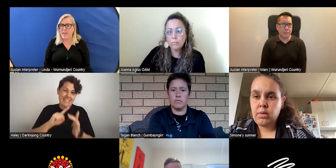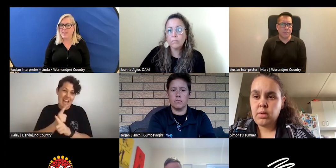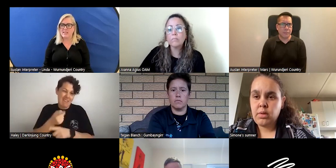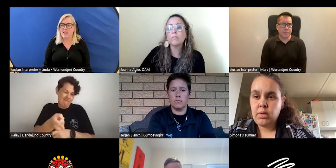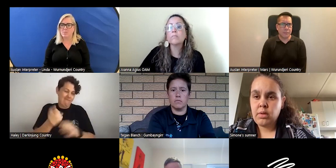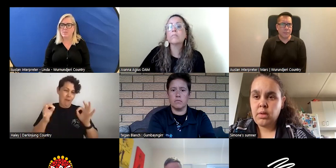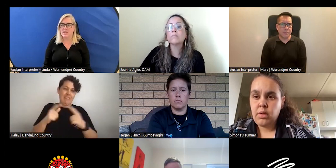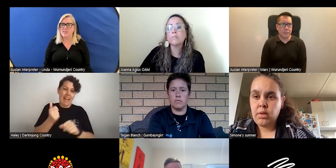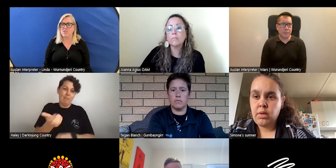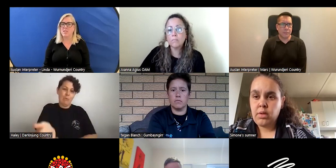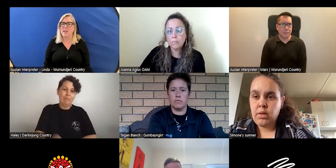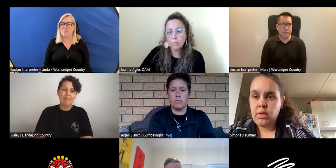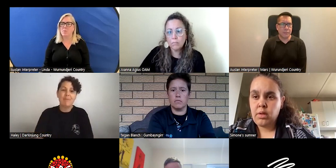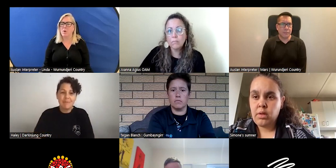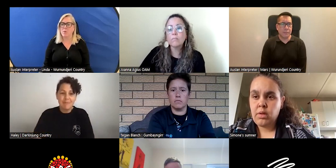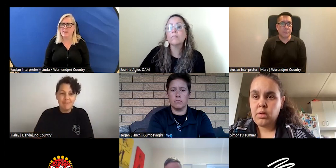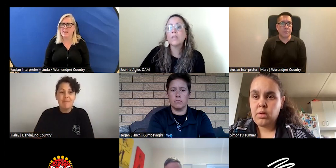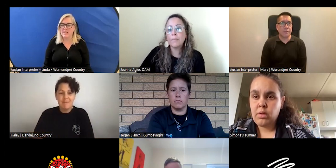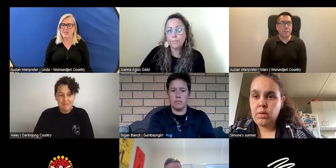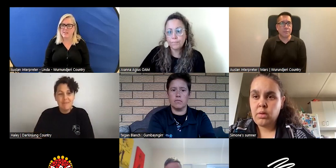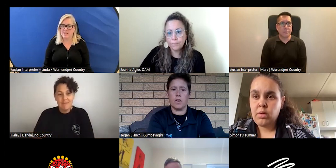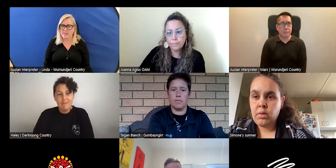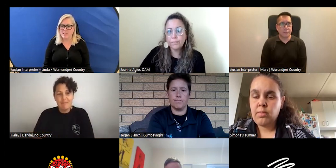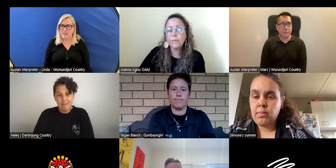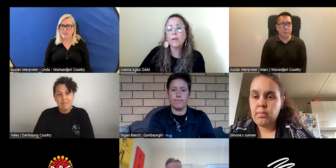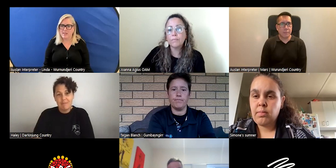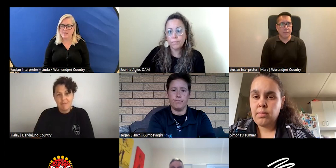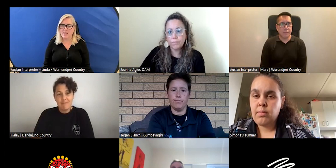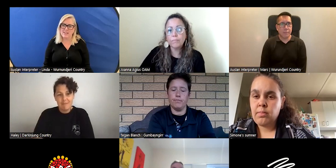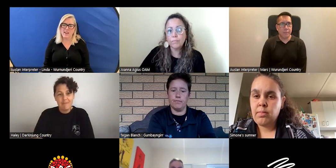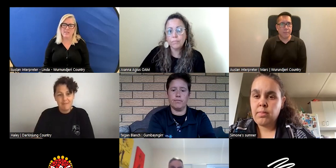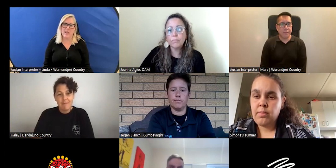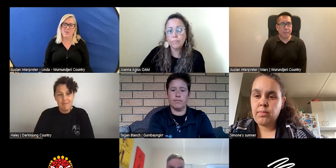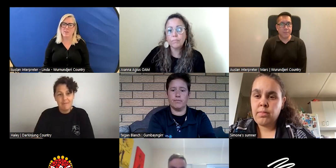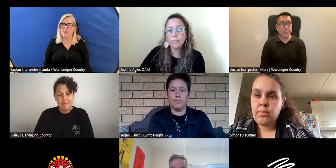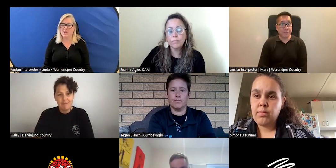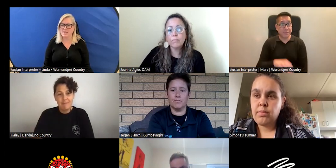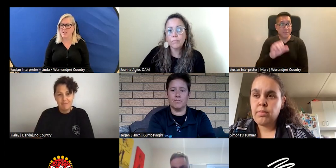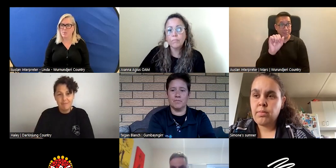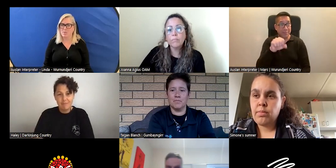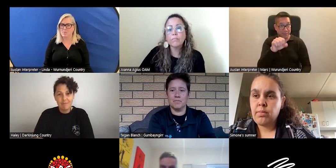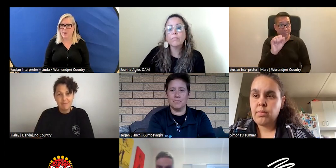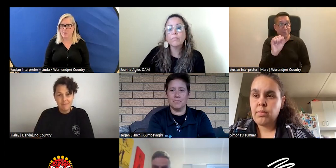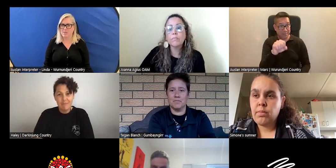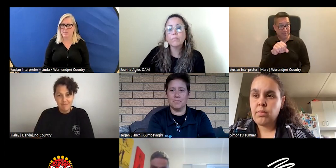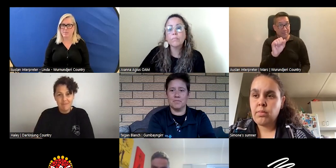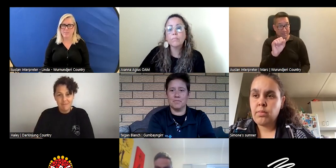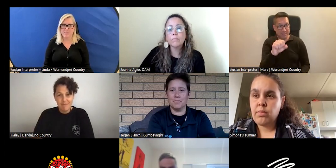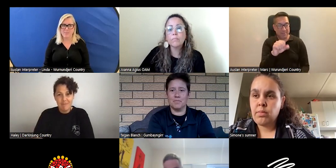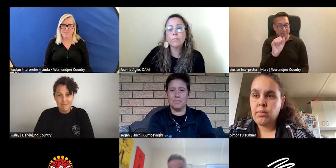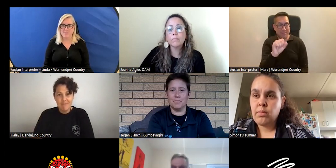And this enables us to show the government what we need. So that's kind of a really good example,